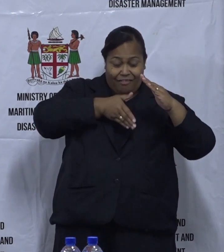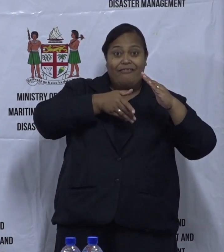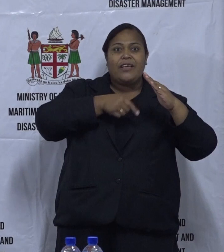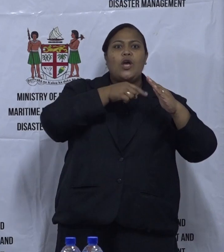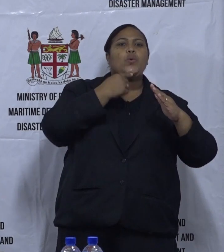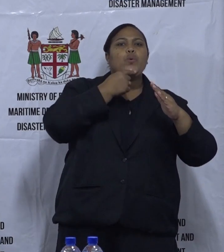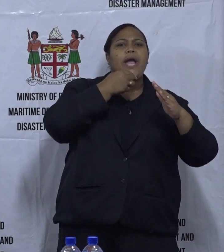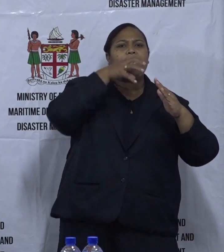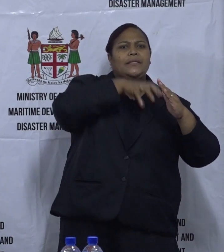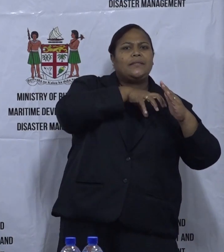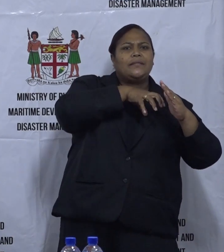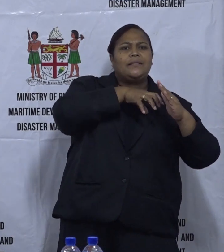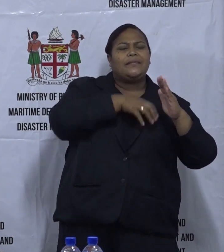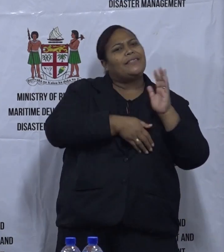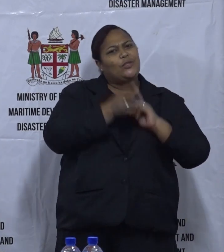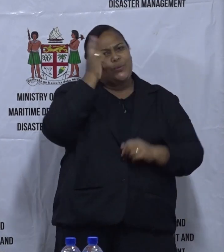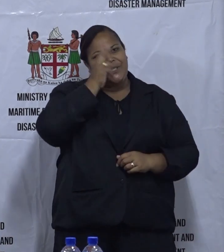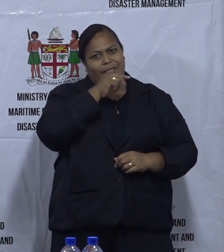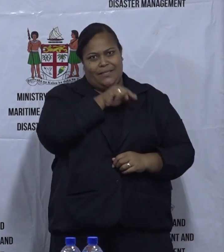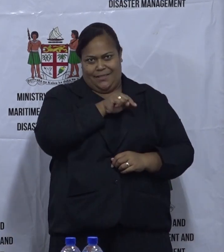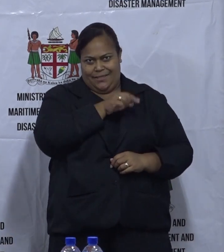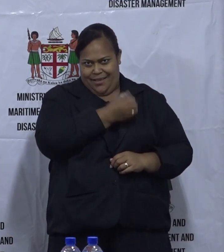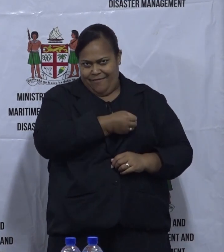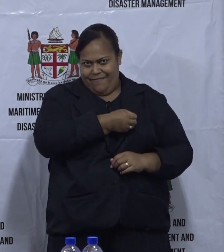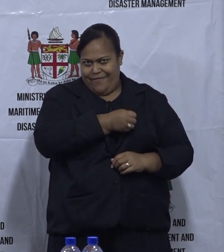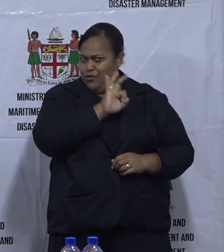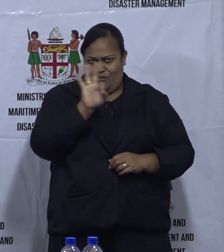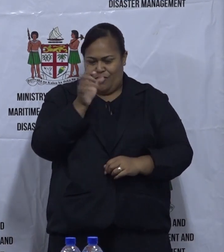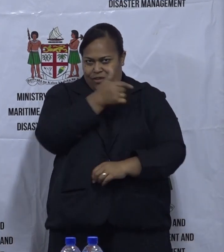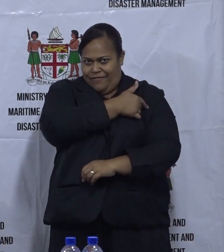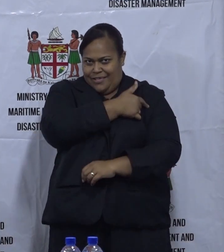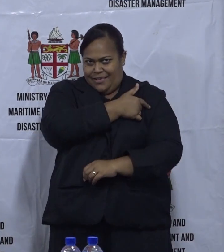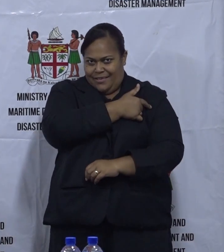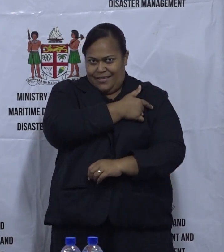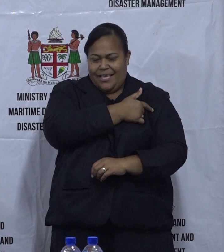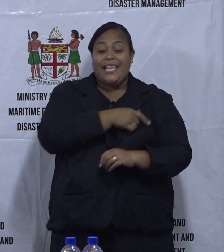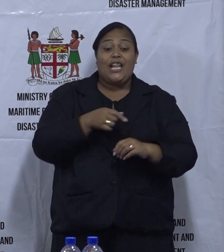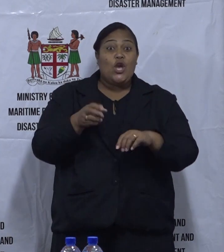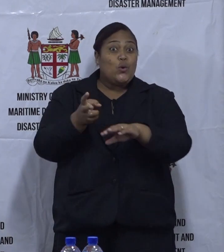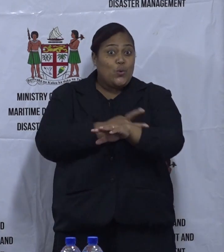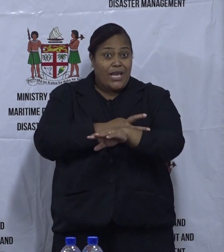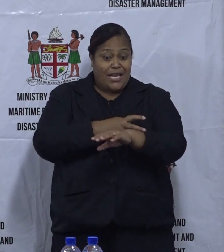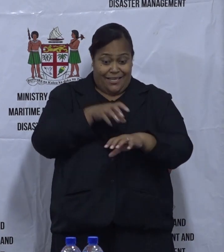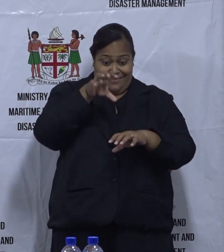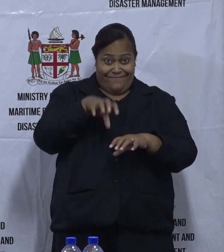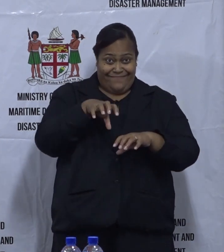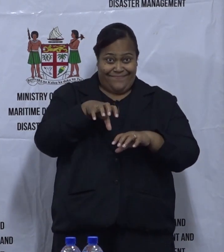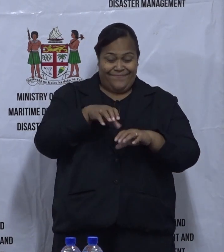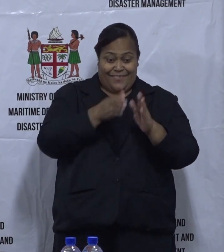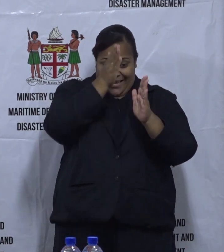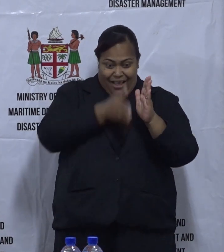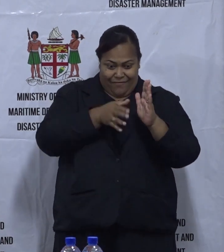have the highly vulnerable, those particularly that are not vaccinated, and those that